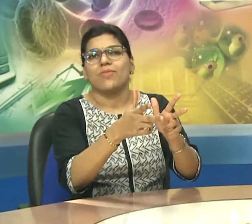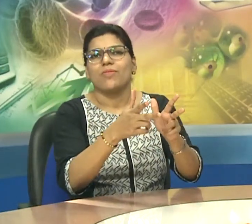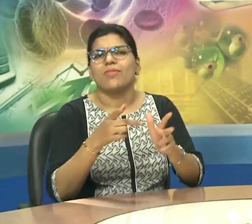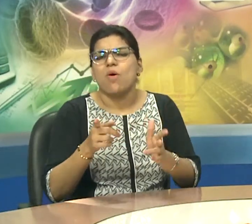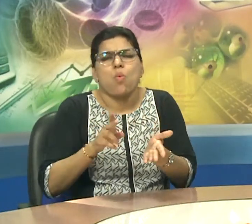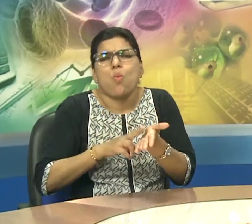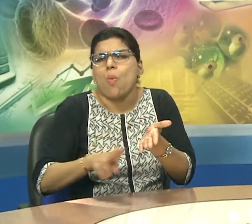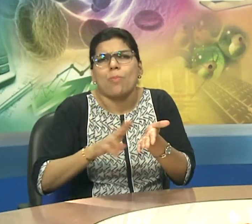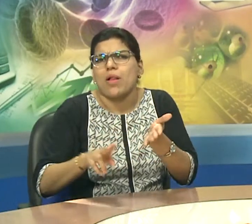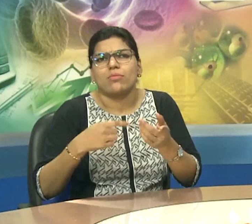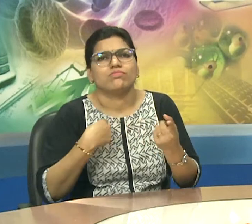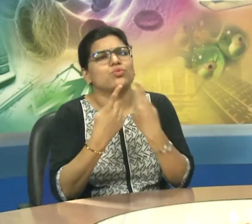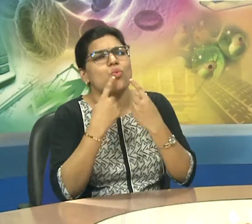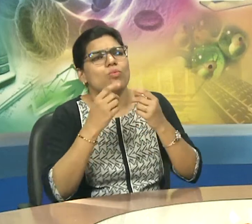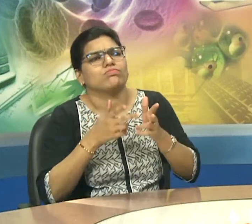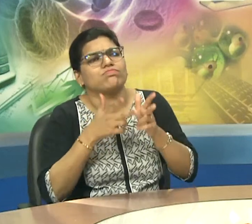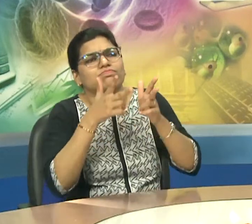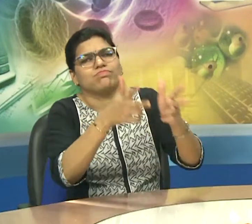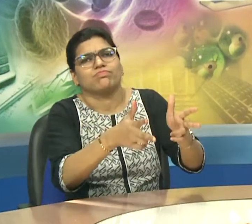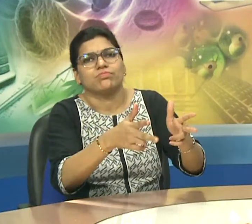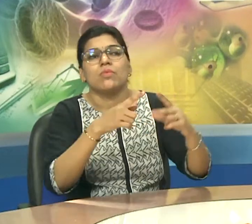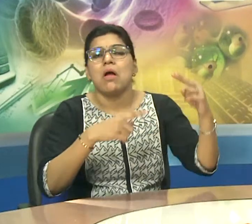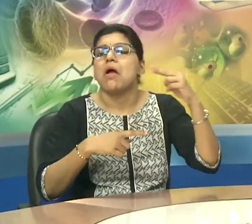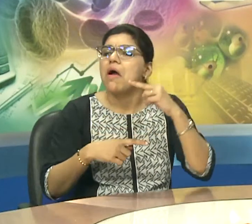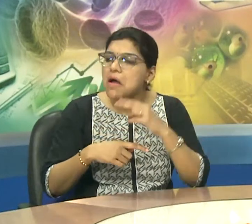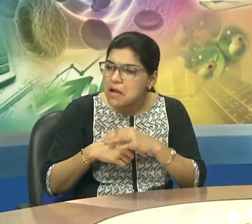old. This is a normal talk.